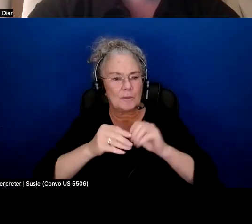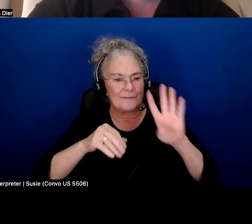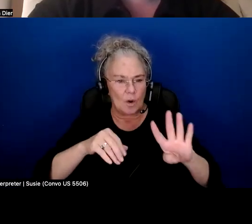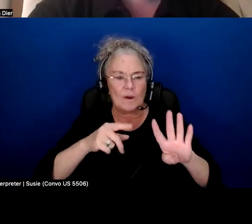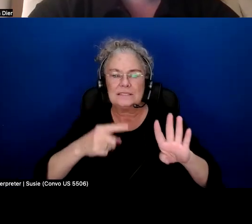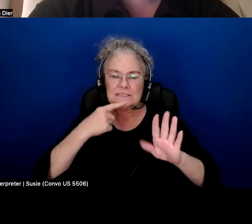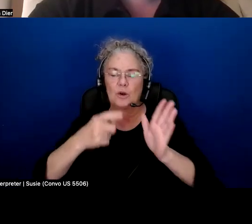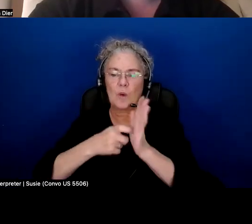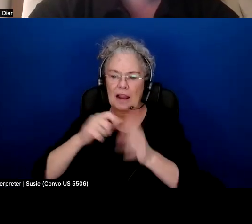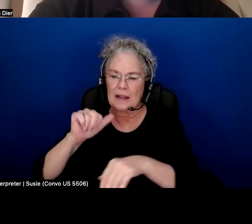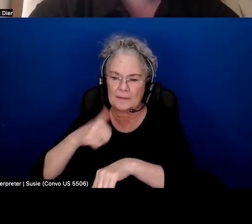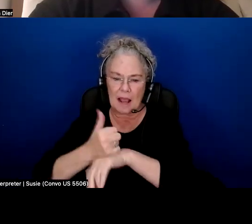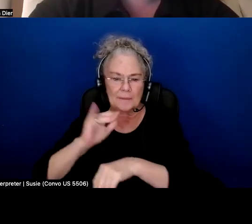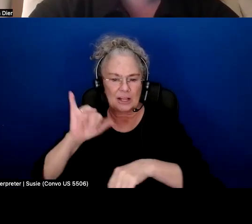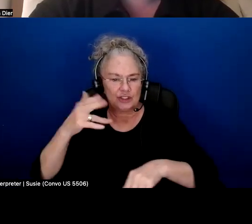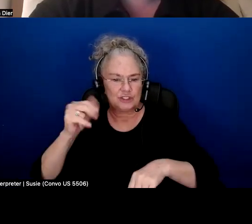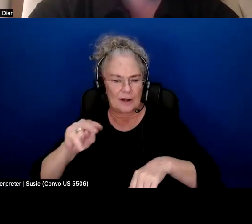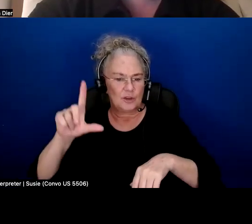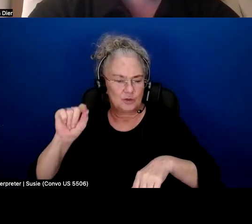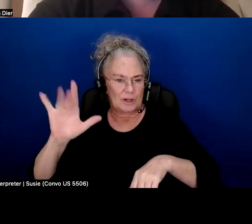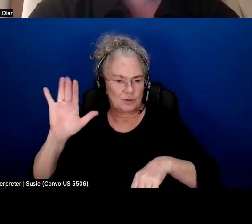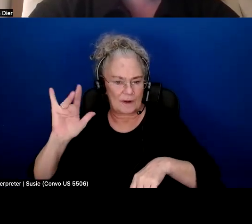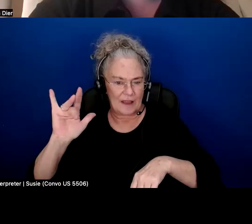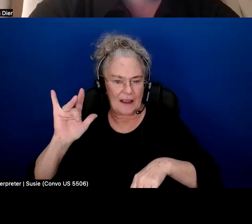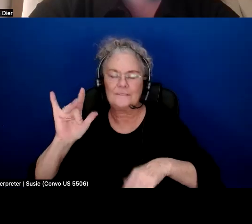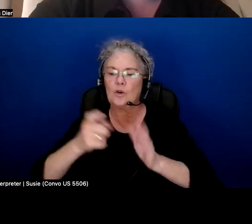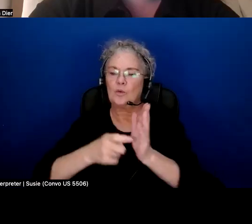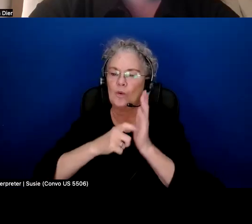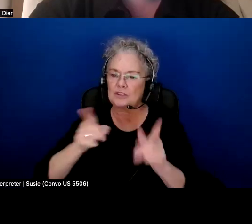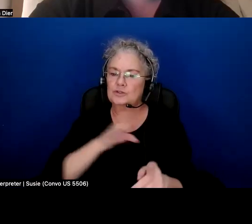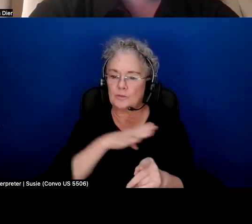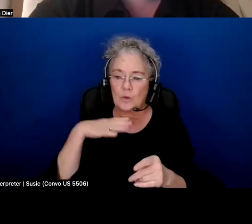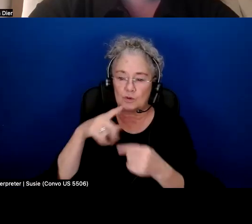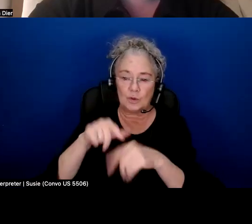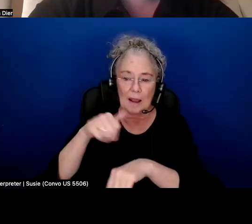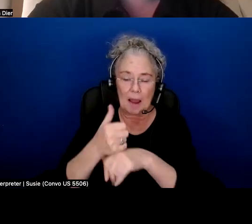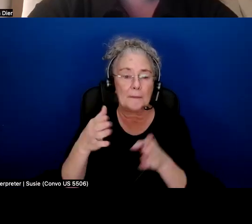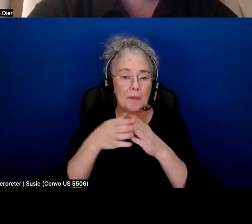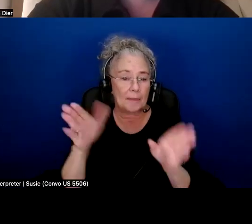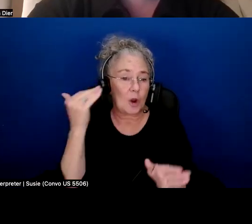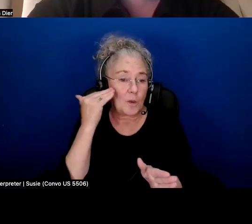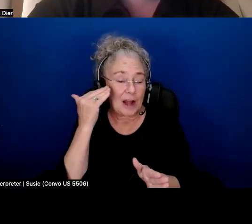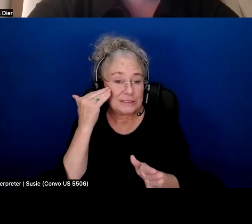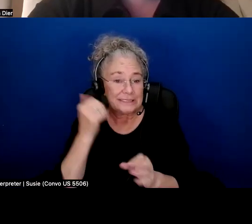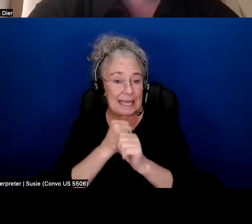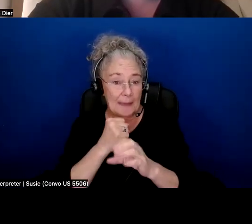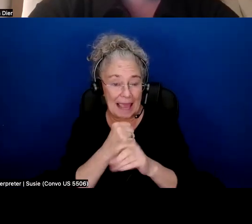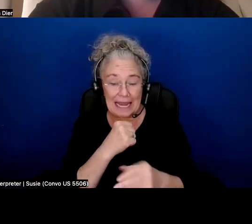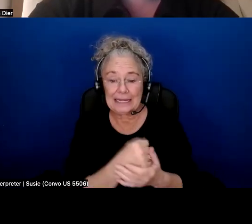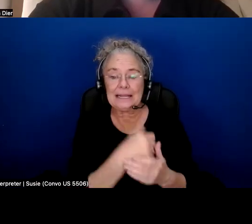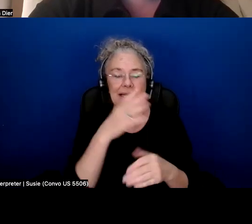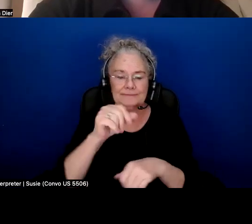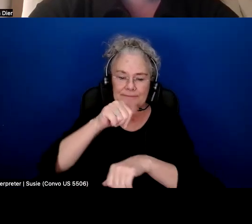requires implementation by January 2025, requires the board to implement a public awareness campaign, and sets the